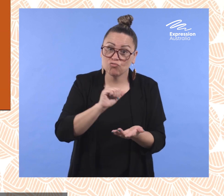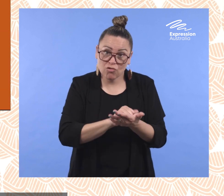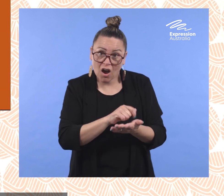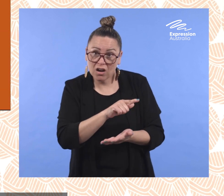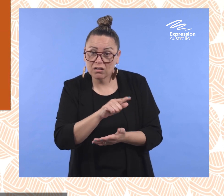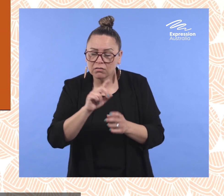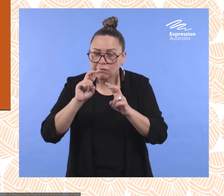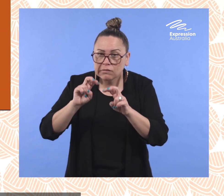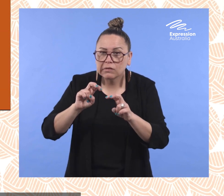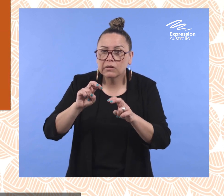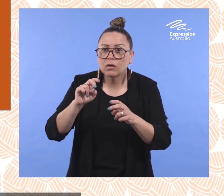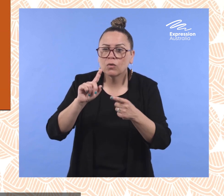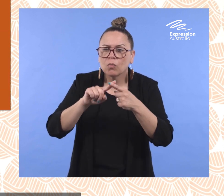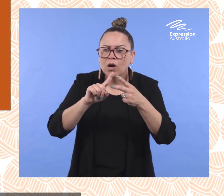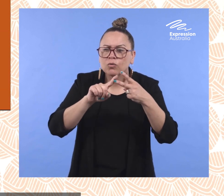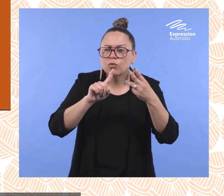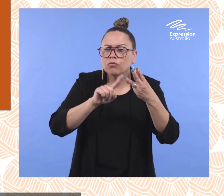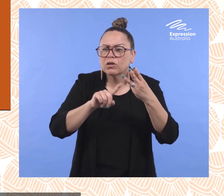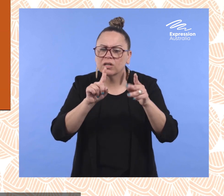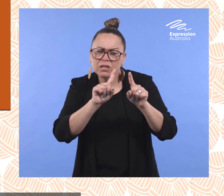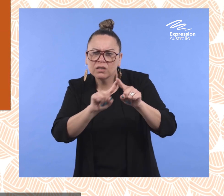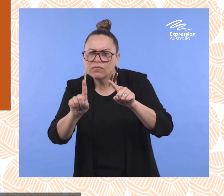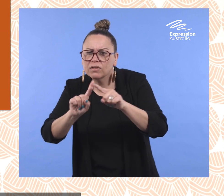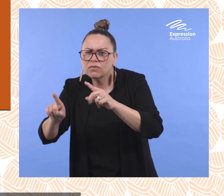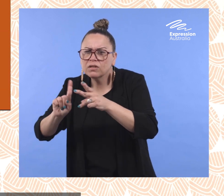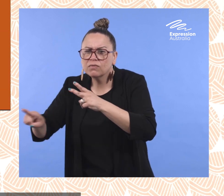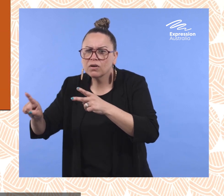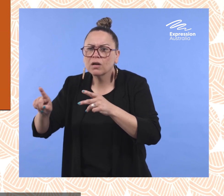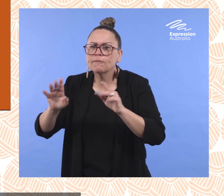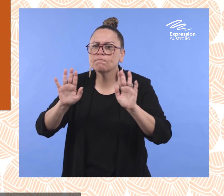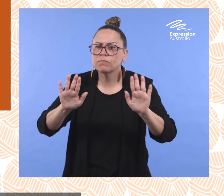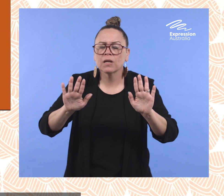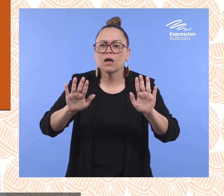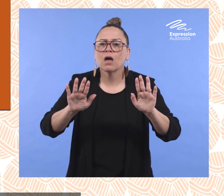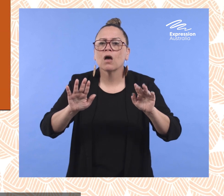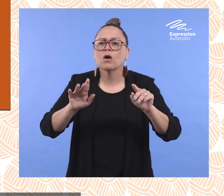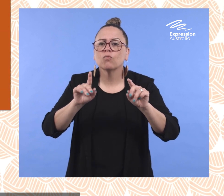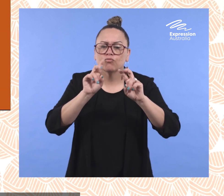Largely, they said they looked through three different